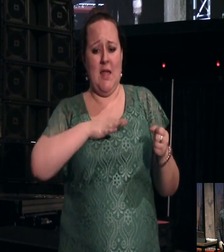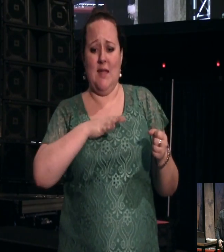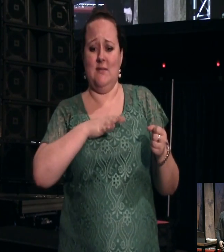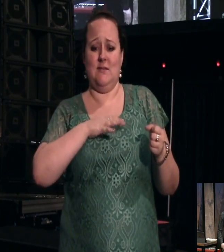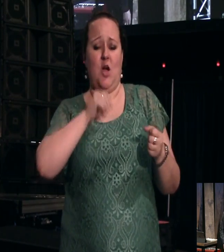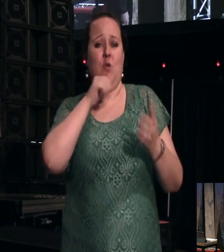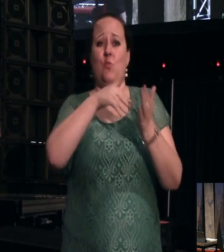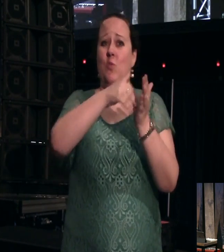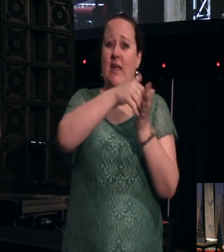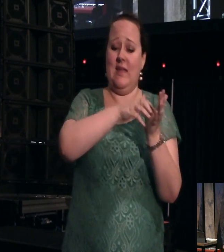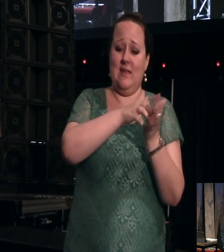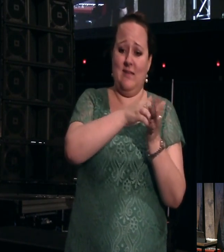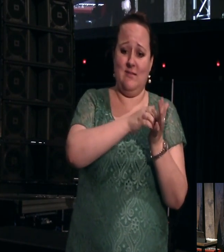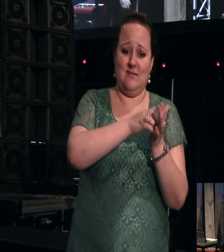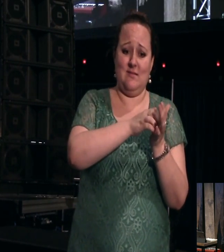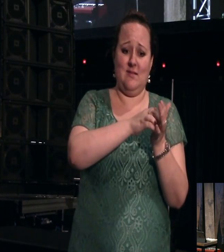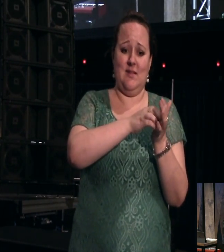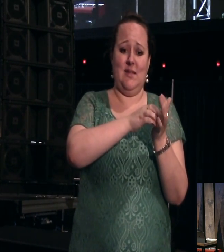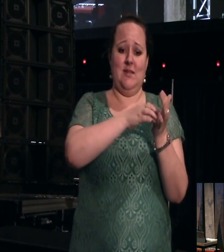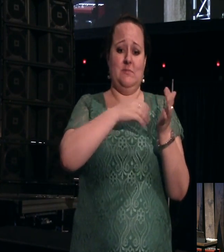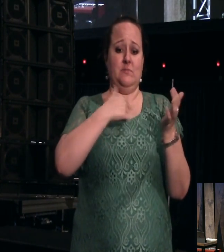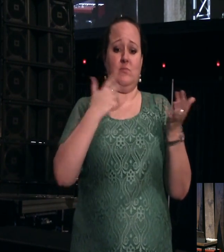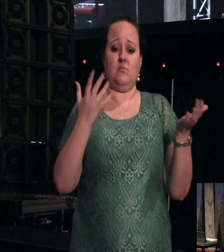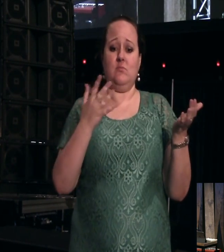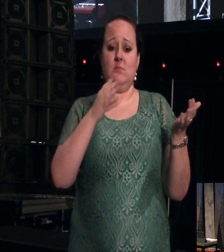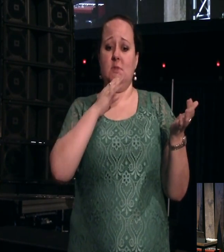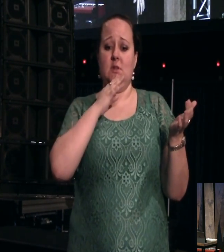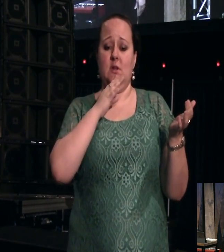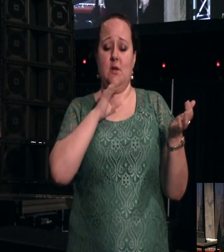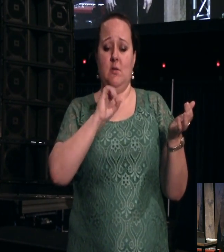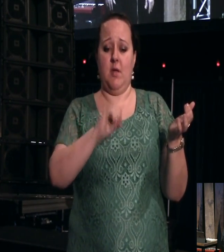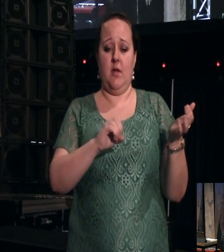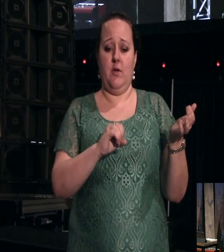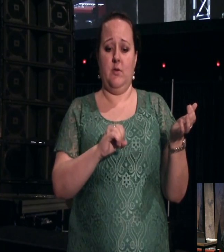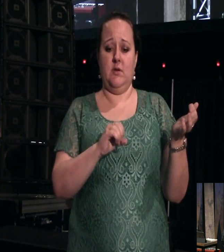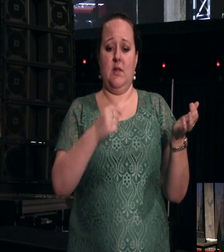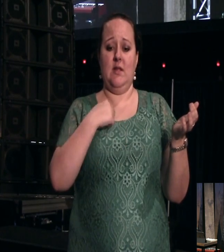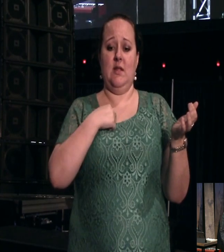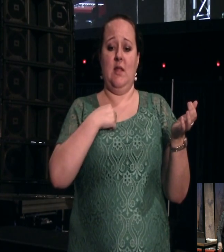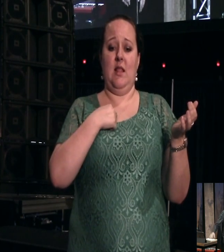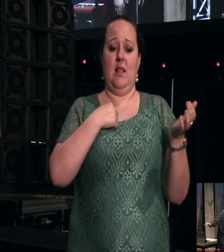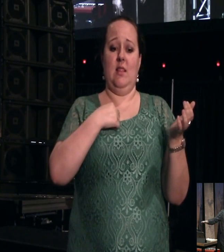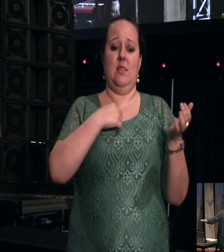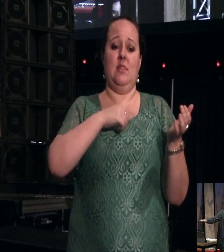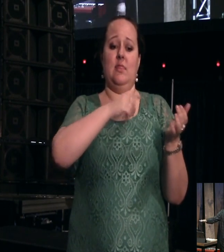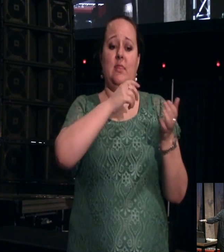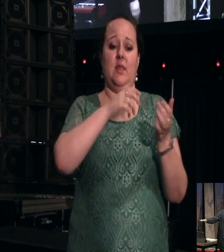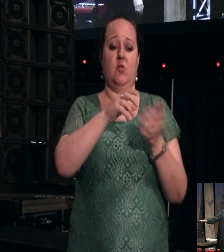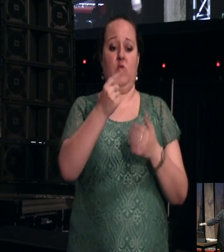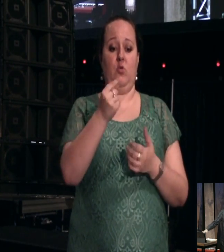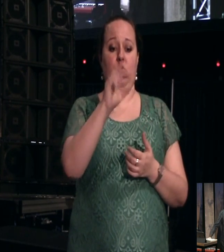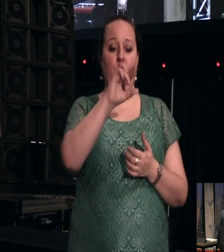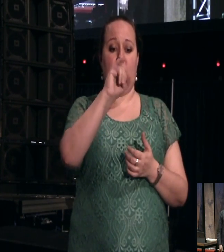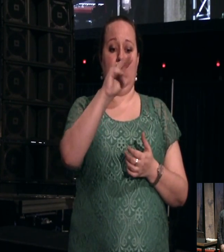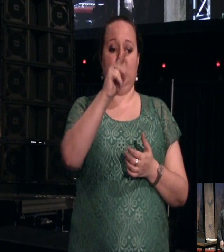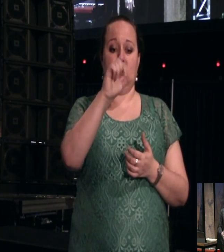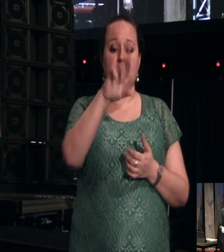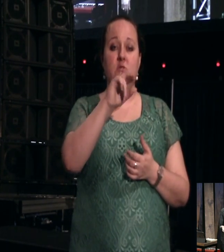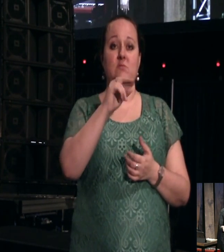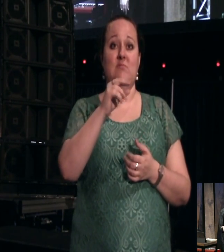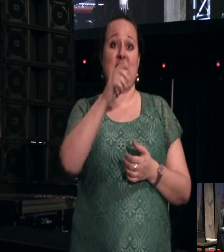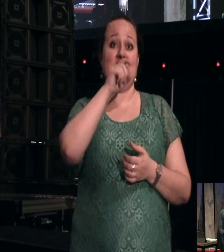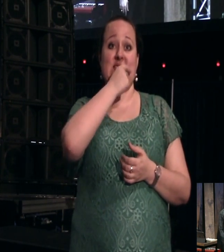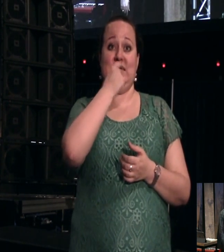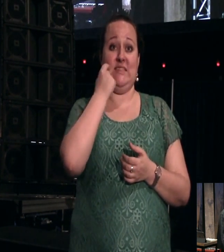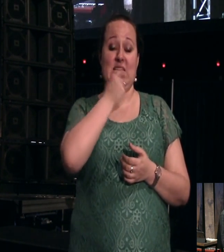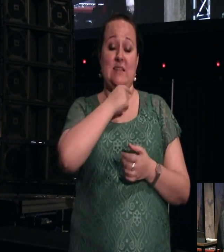about? He's talking about our legs growing weak. And the grinders cease because they're few. What's he talking about there?